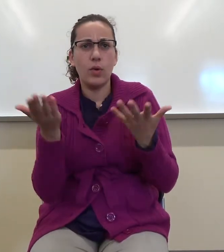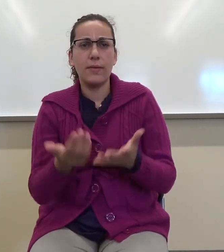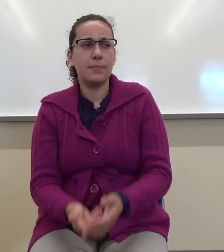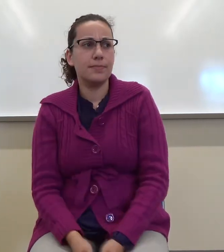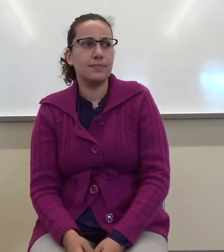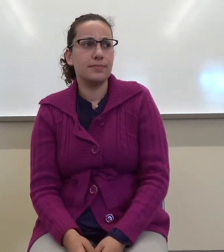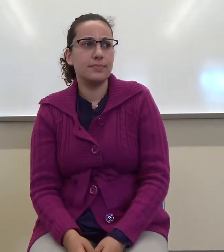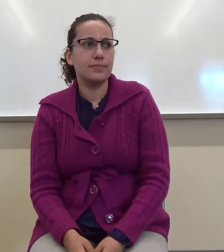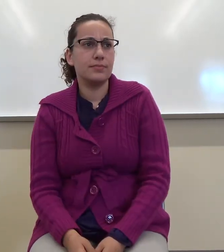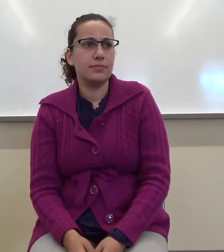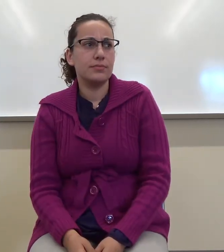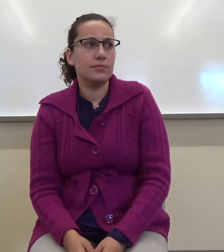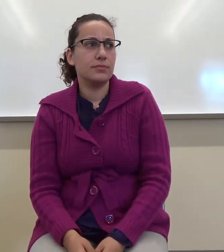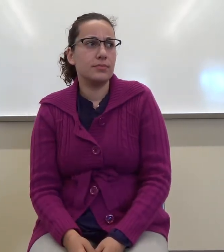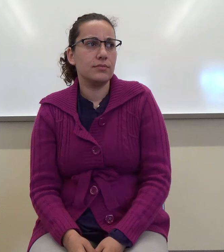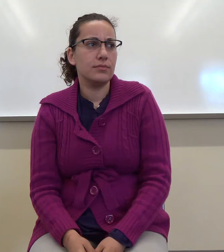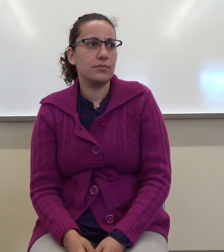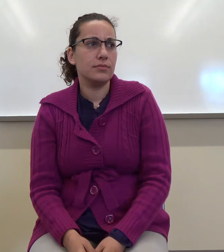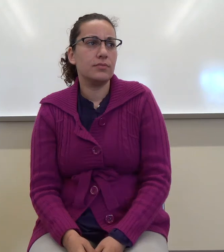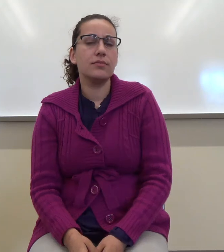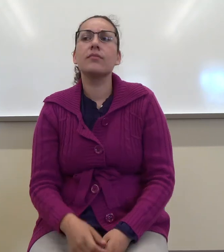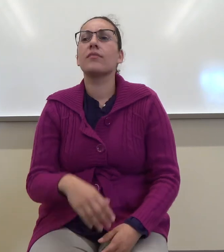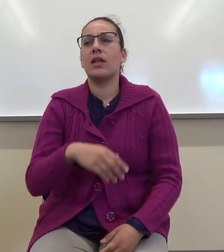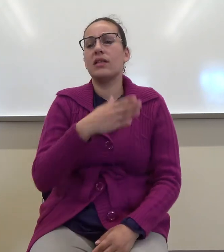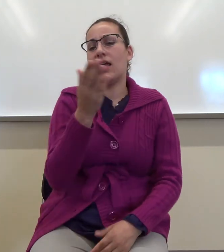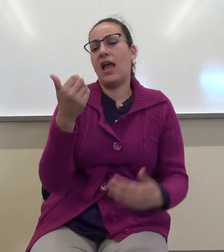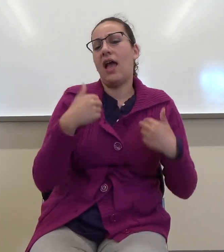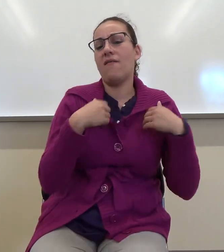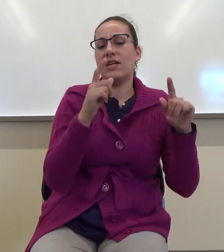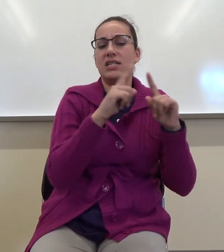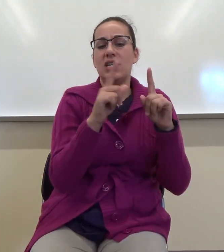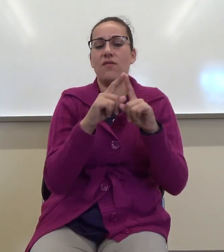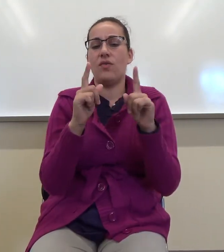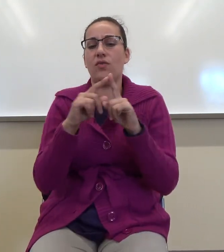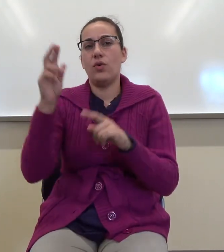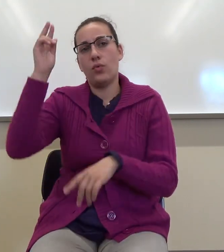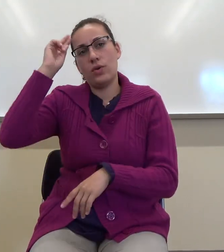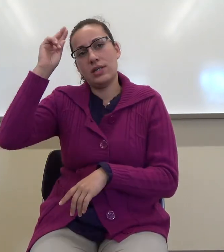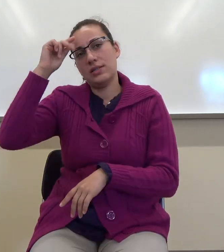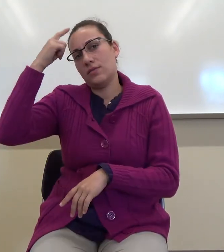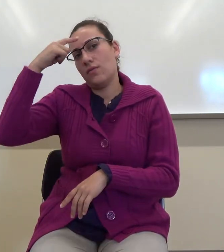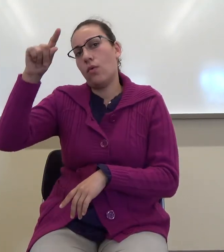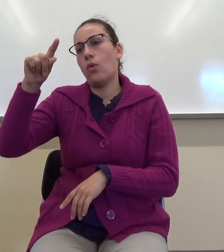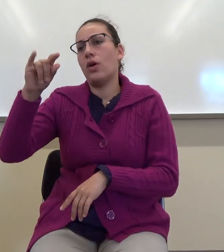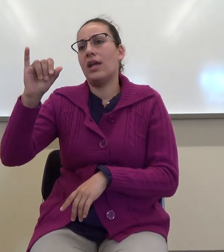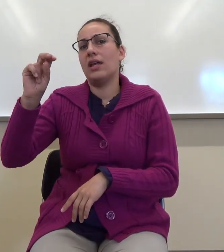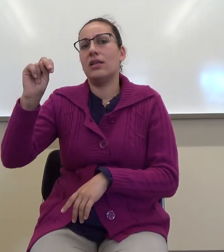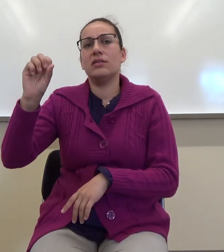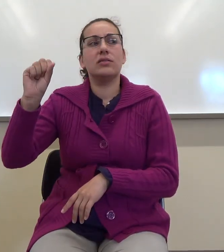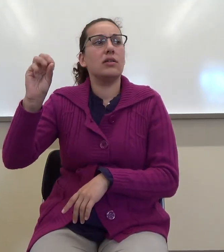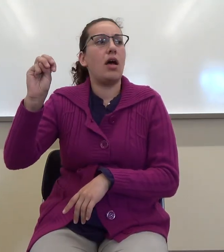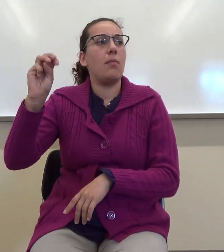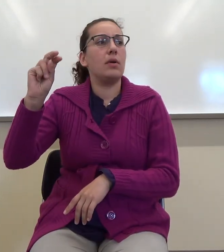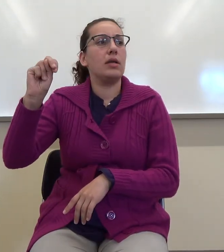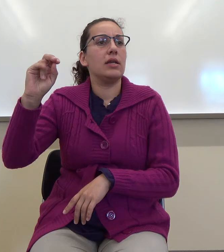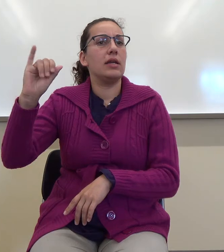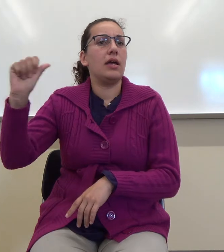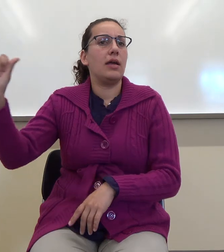What's the main? Different reasons. There are different reasons for insomnia, okay? So that, the